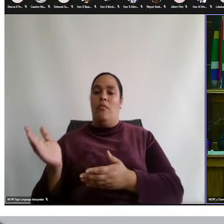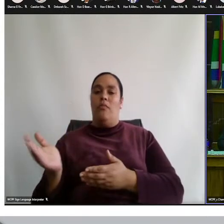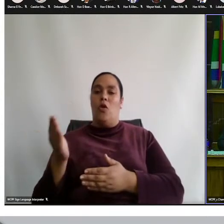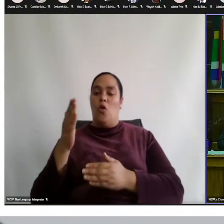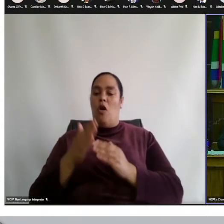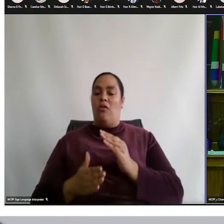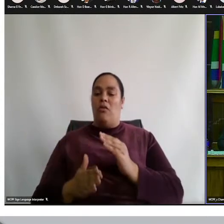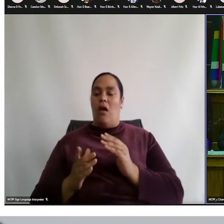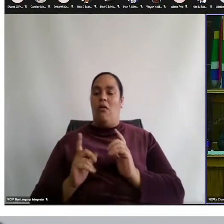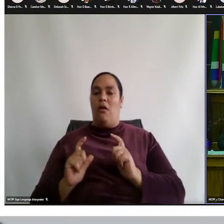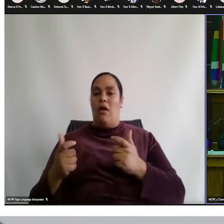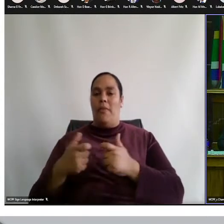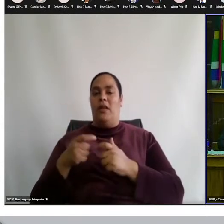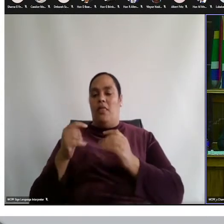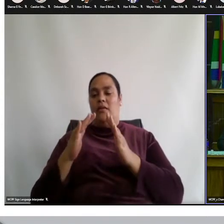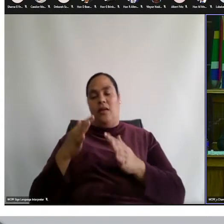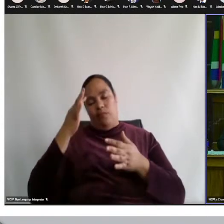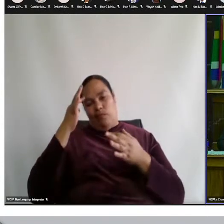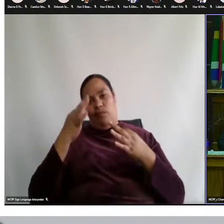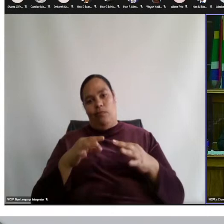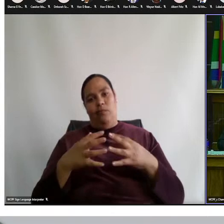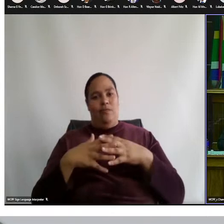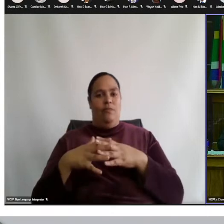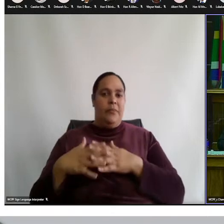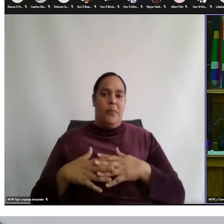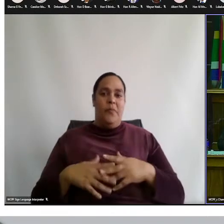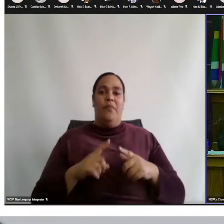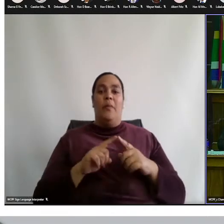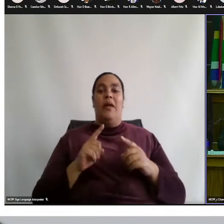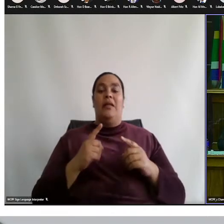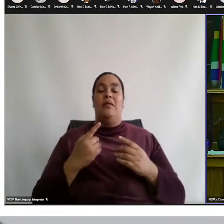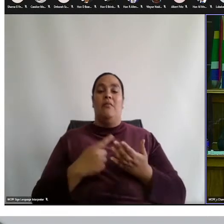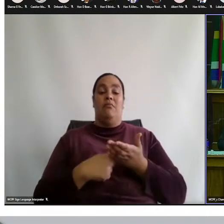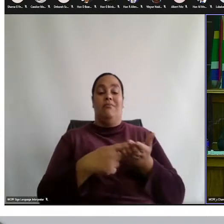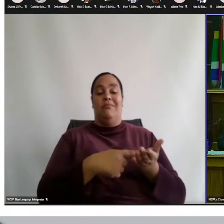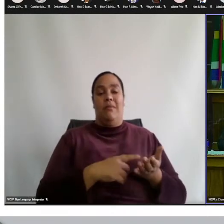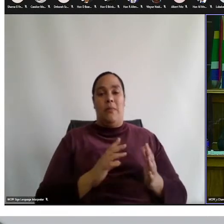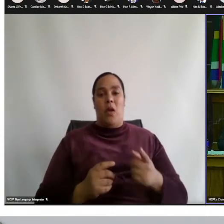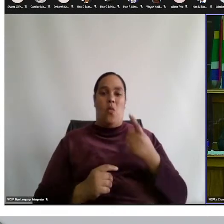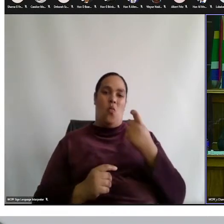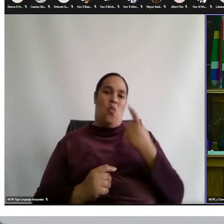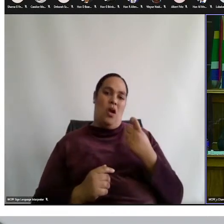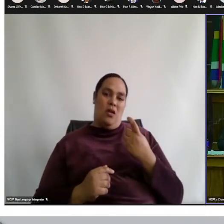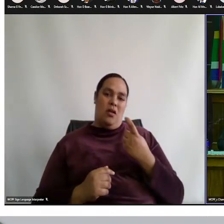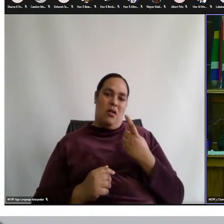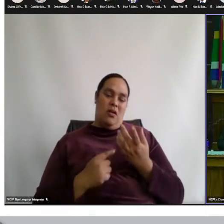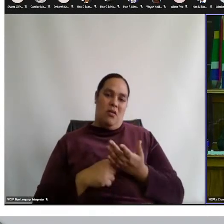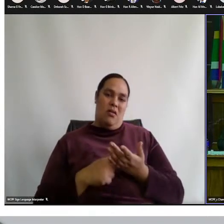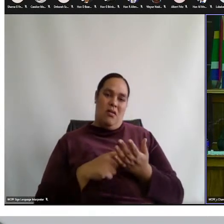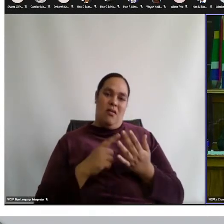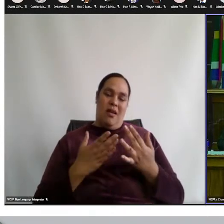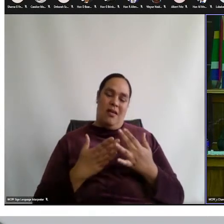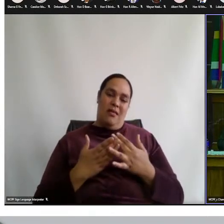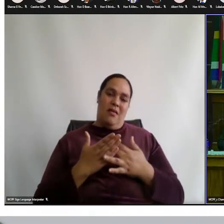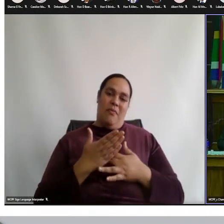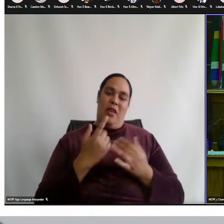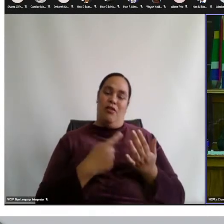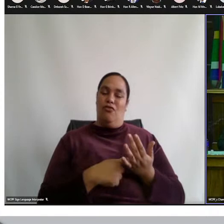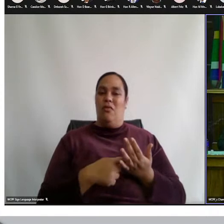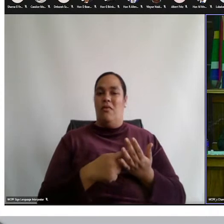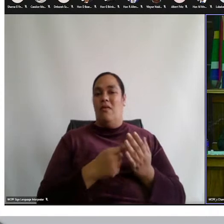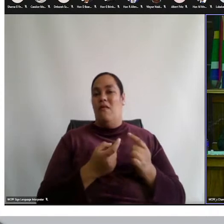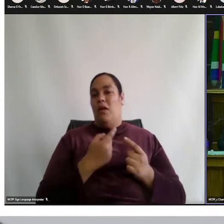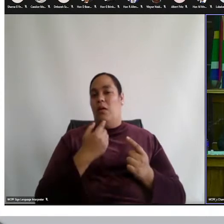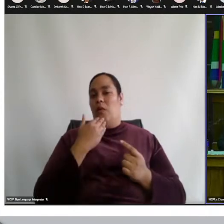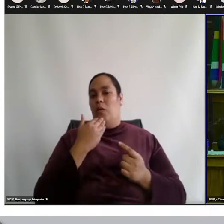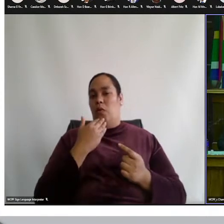will consider. In terms of the interpellations, there's only one. It's an interpellation by